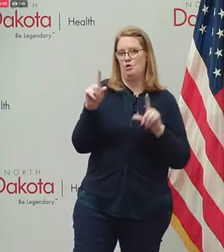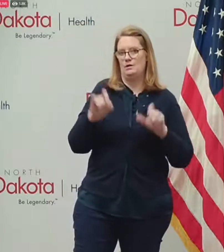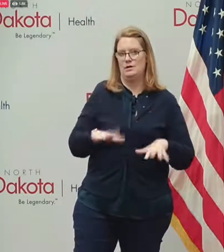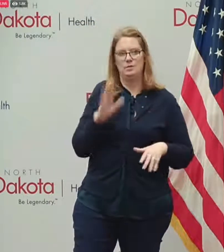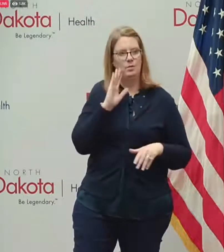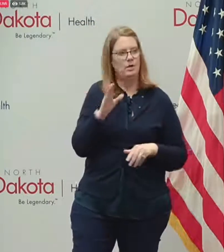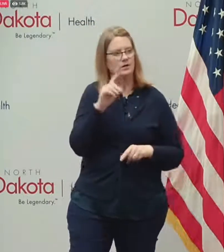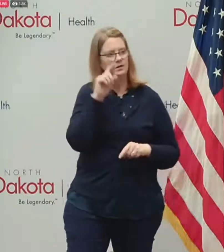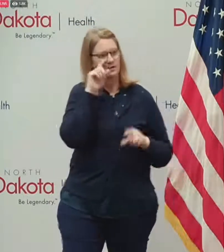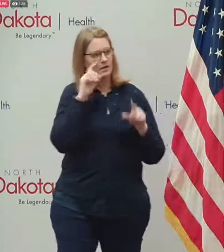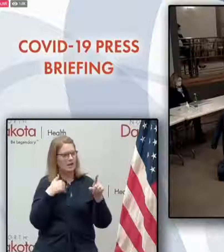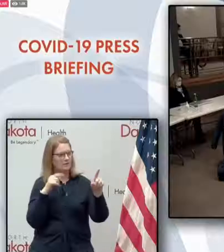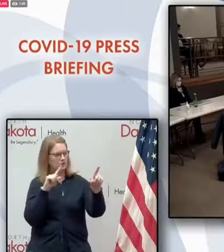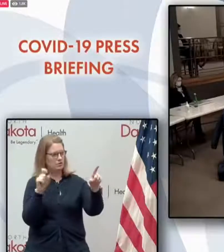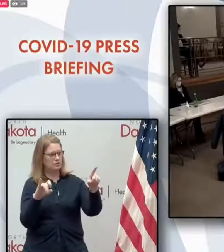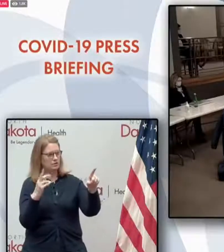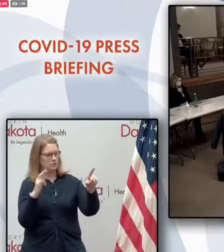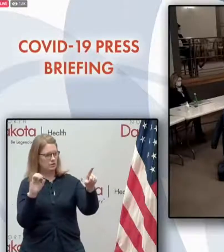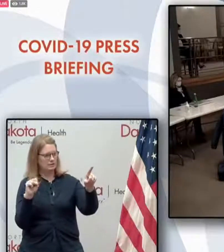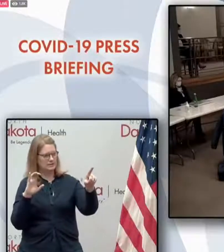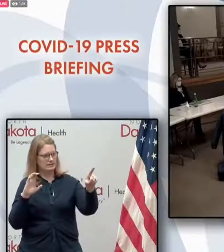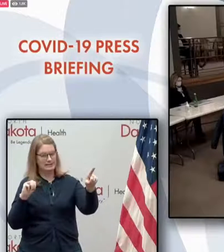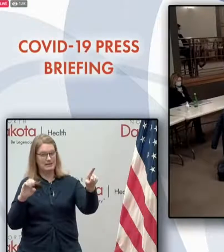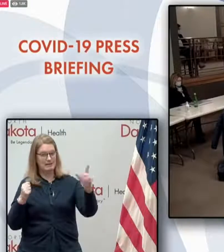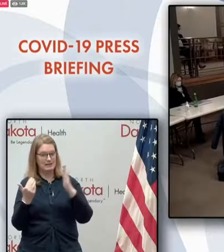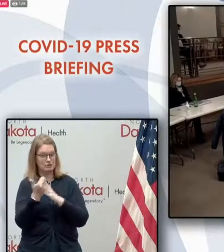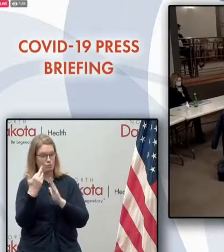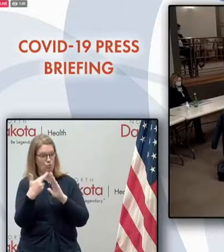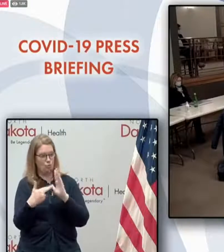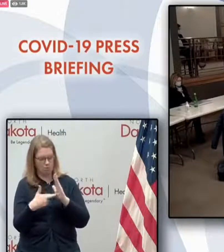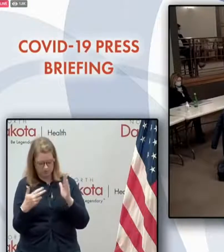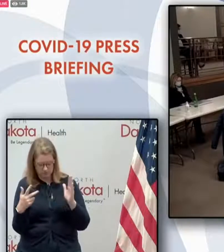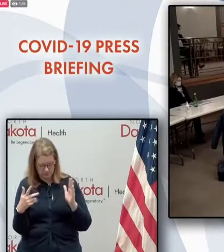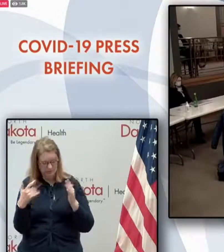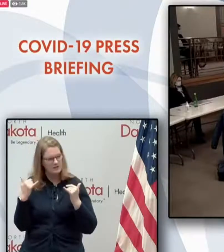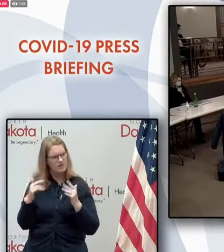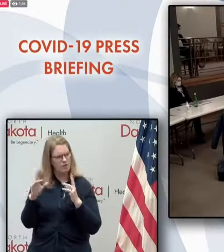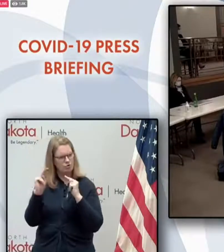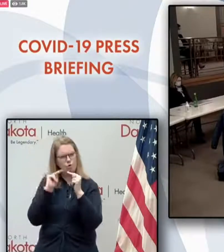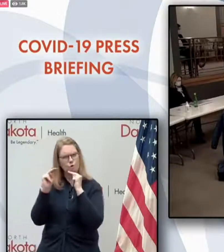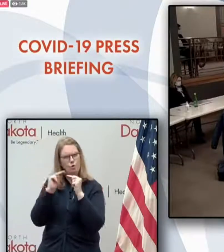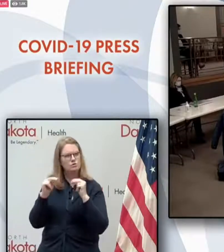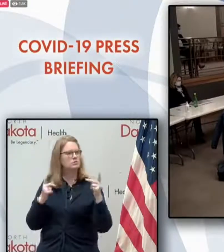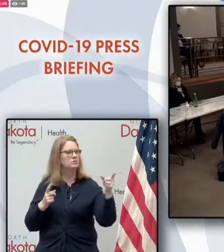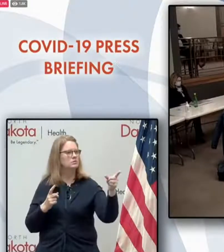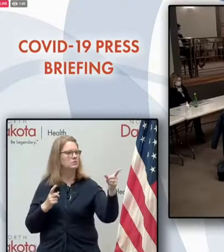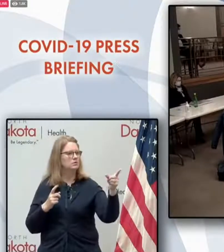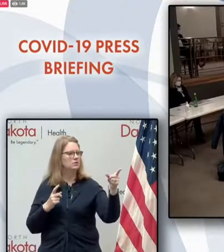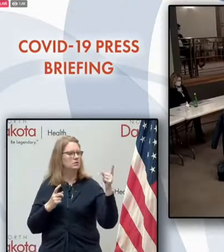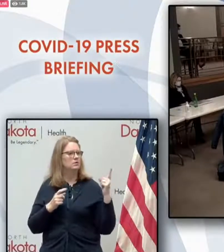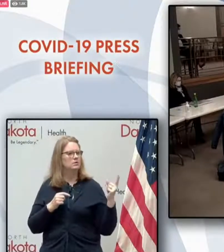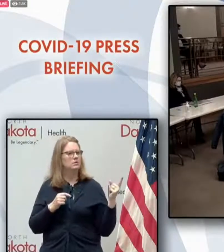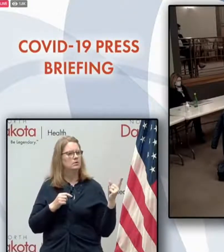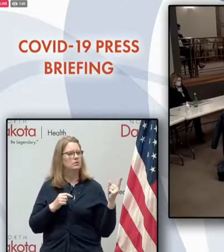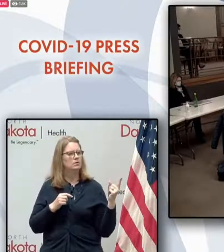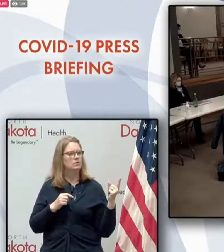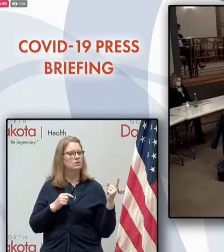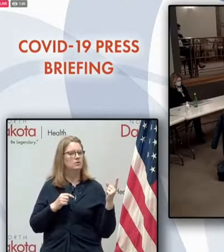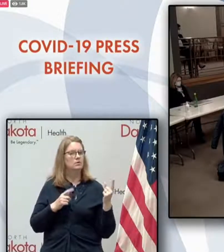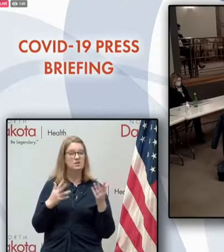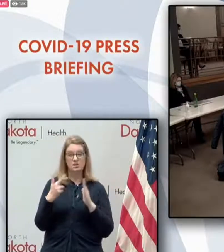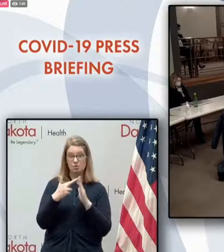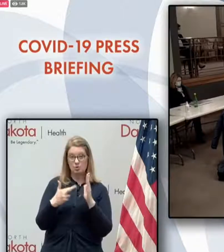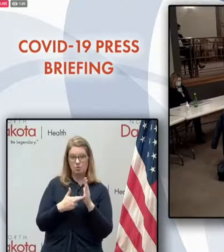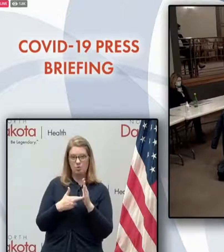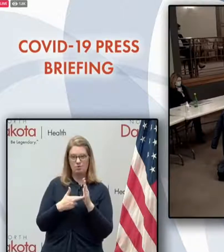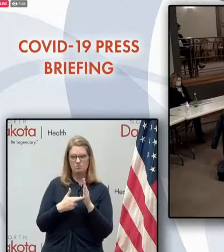For Chris, CMS has the new rules, but you said you're negotiating with them. Whose rules should facilities be following, and